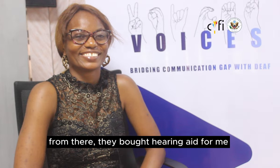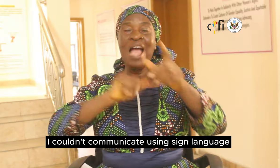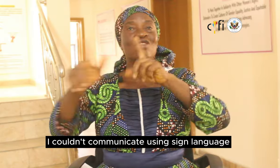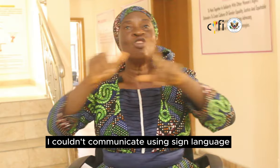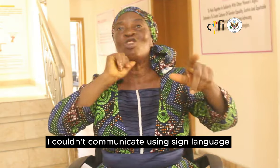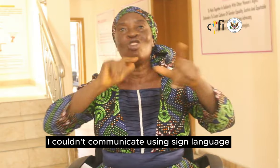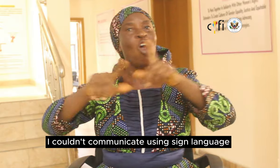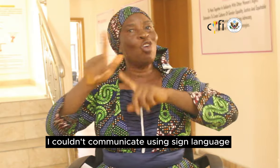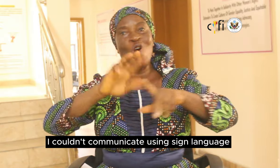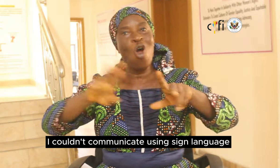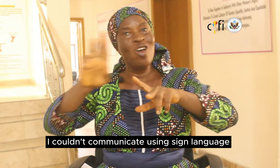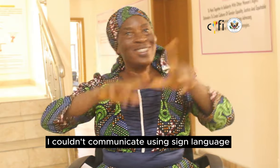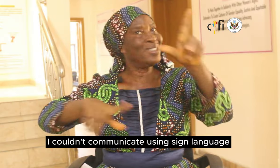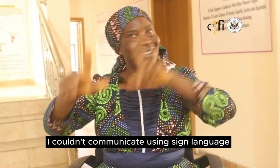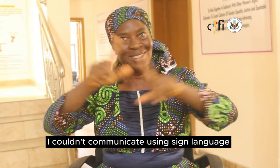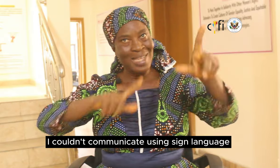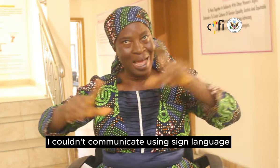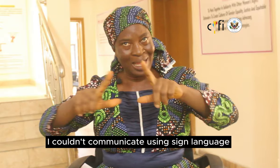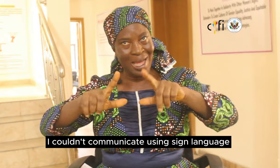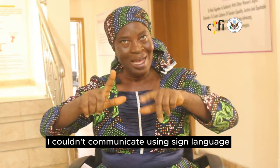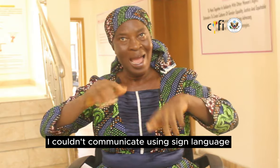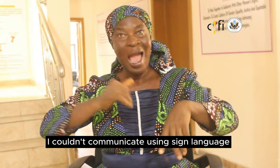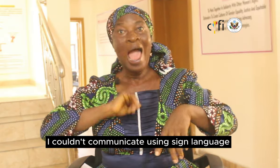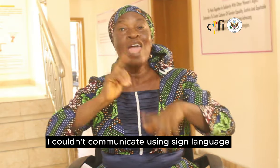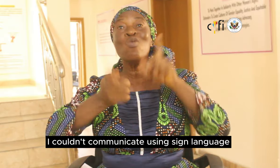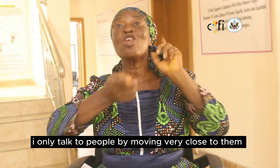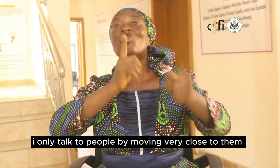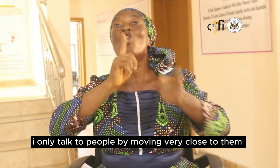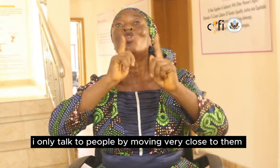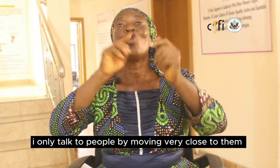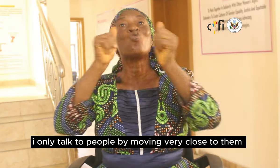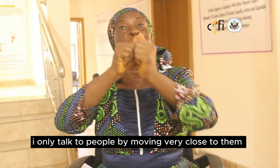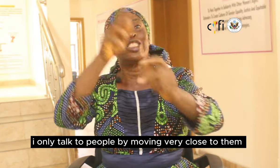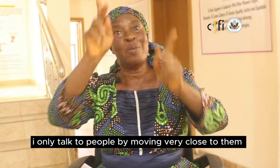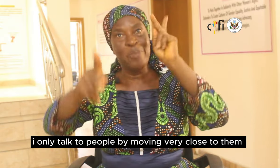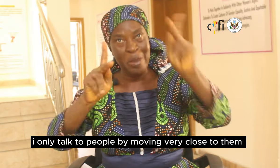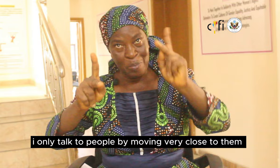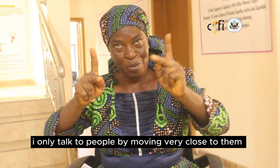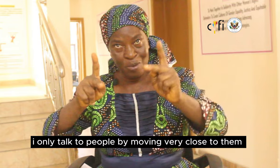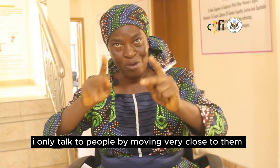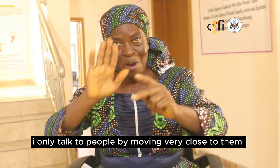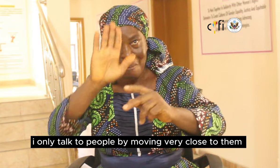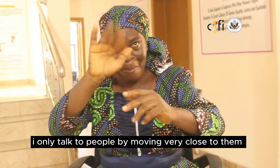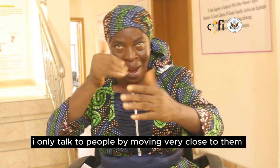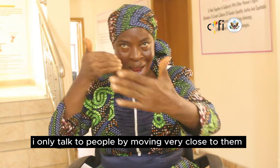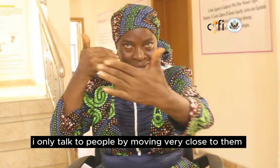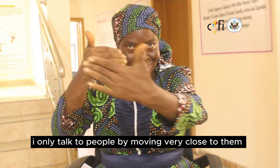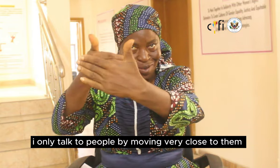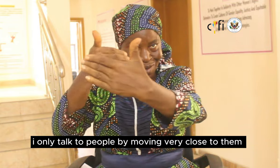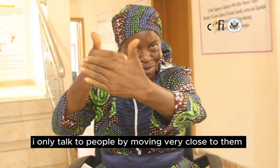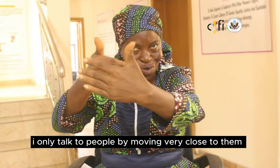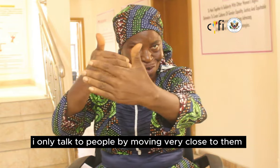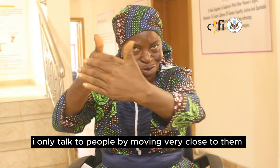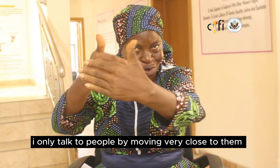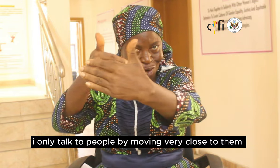I don't know us, Saga. I really told Peter Pepper by